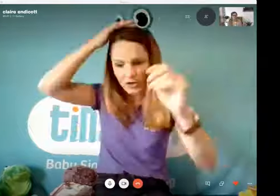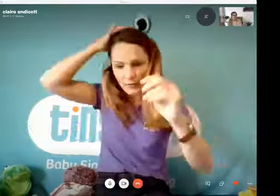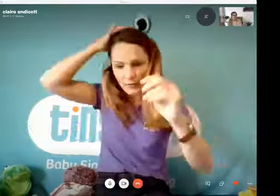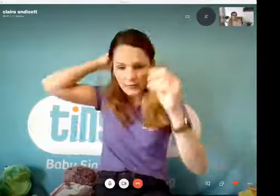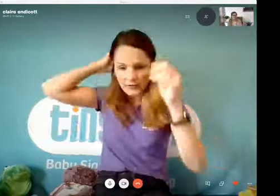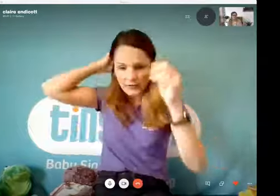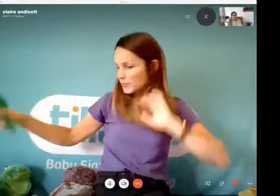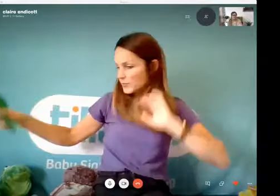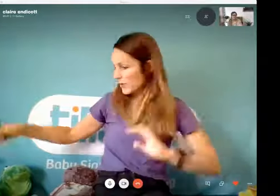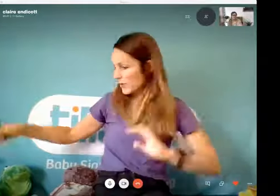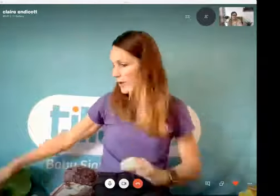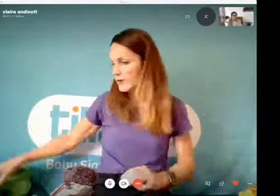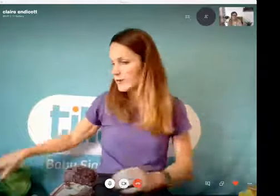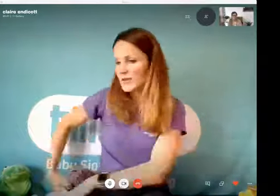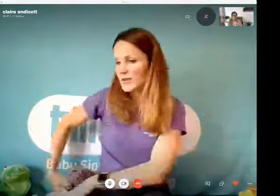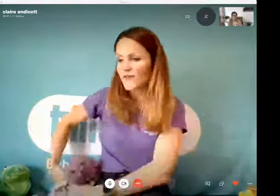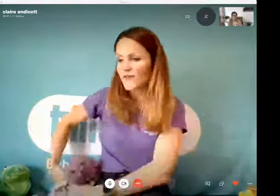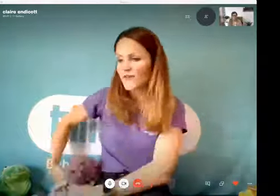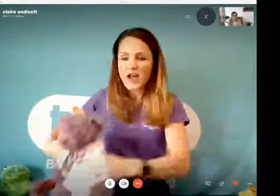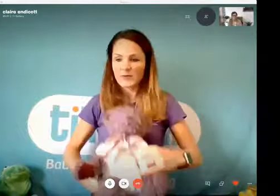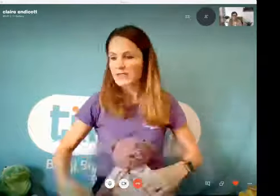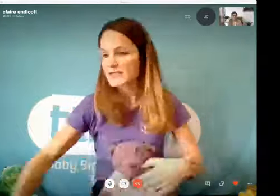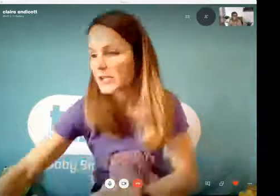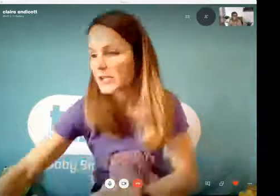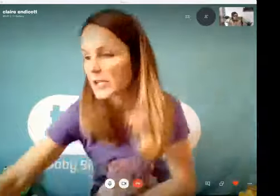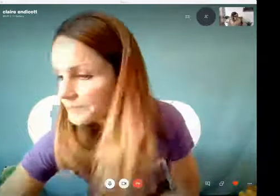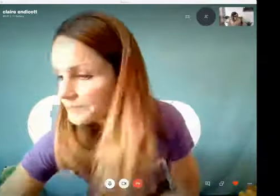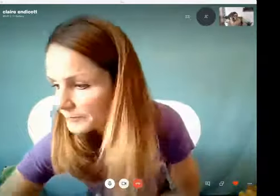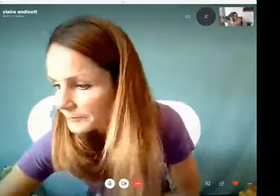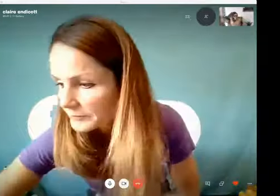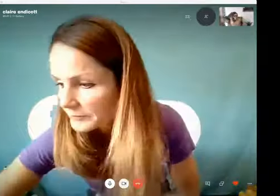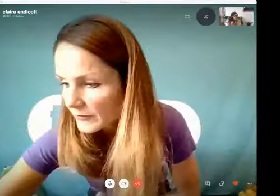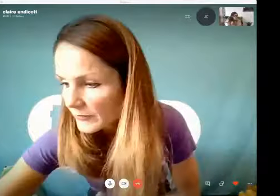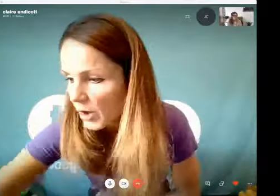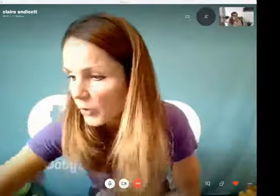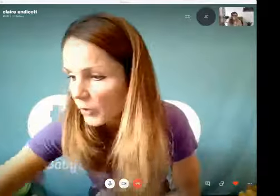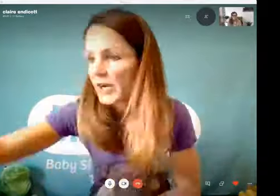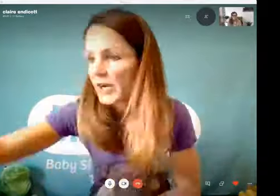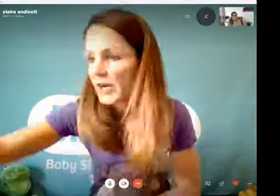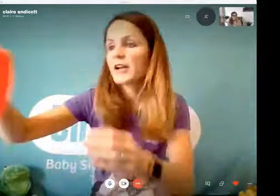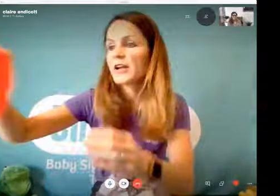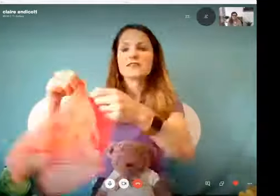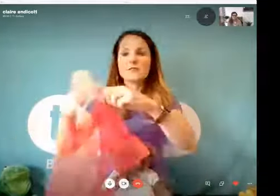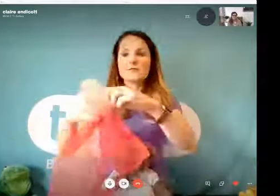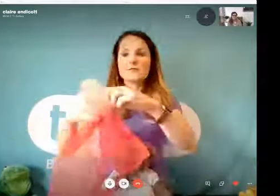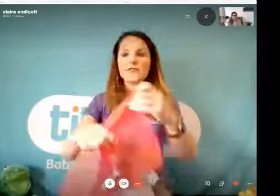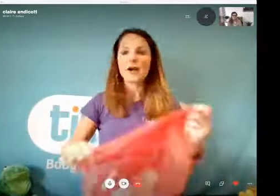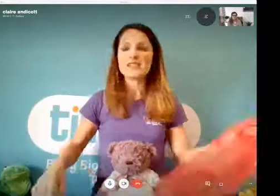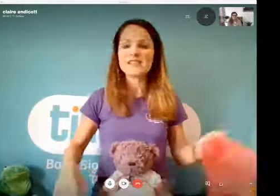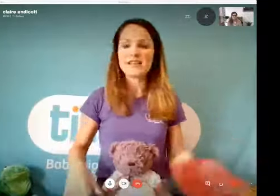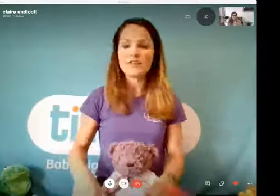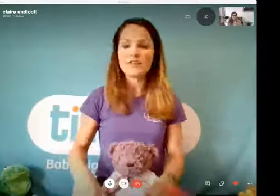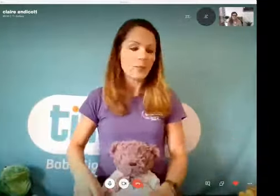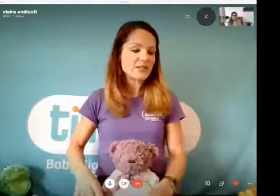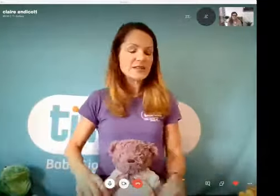songs with those. So the first one we're going to do, we're going to hide ourselves. Have you got a muslin? If you've got a muslin square